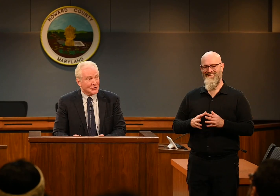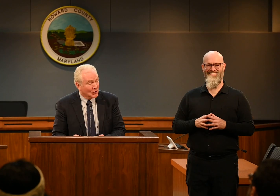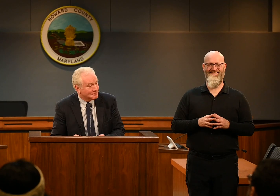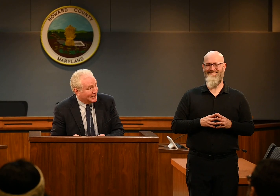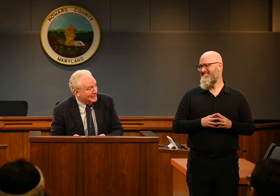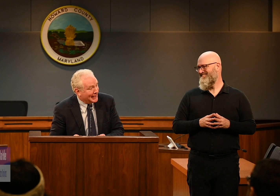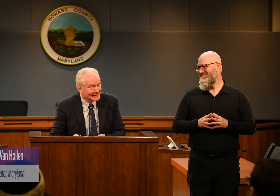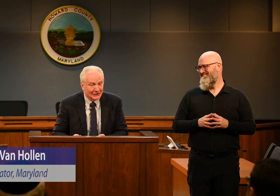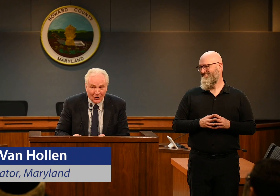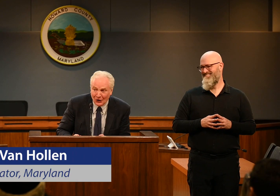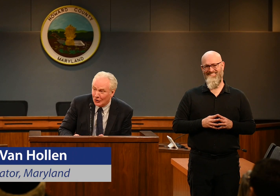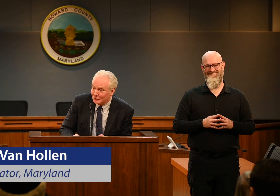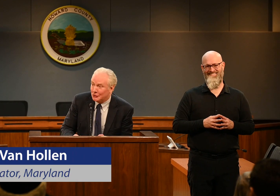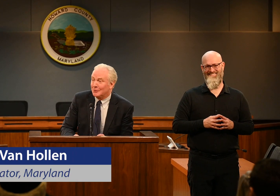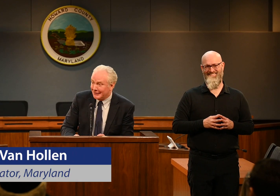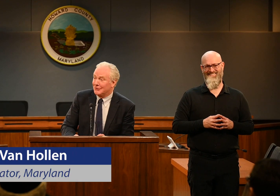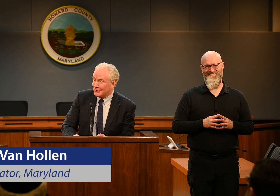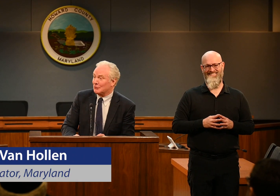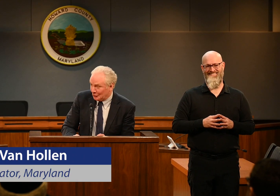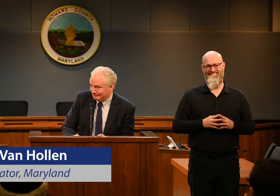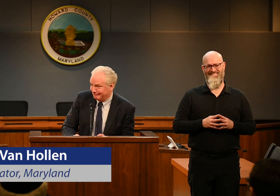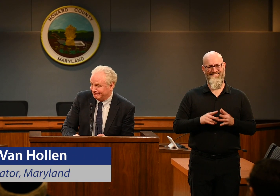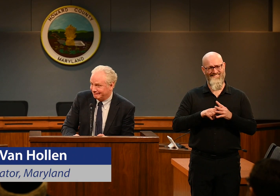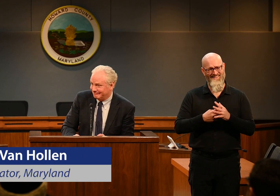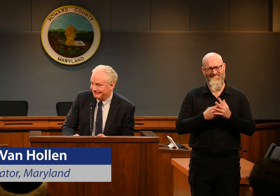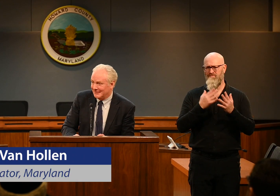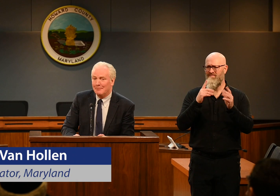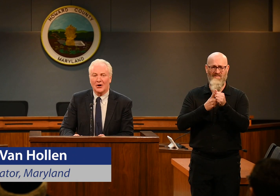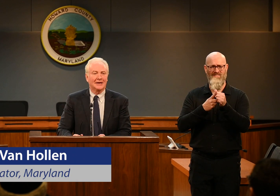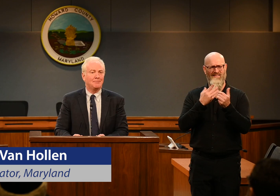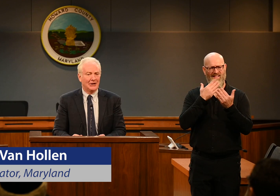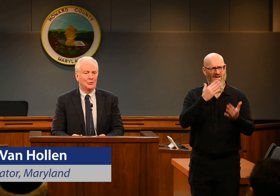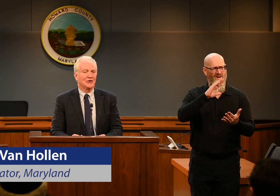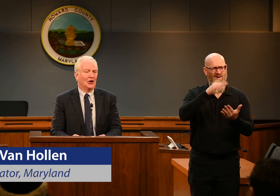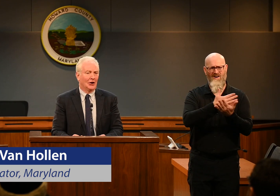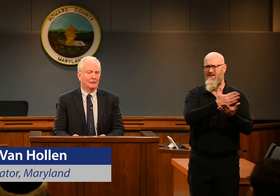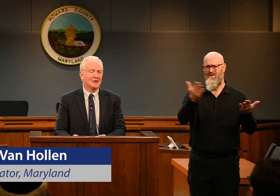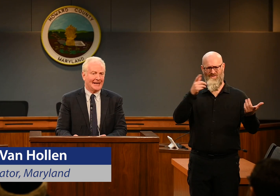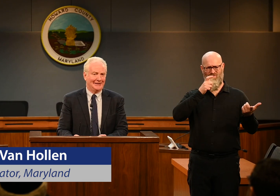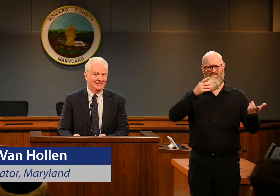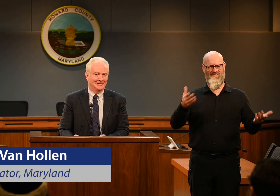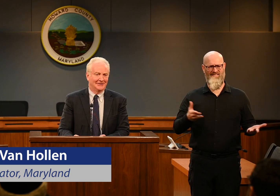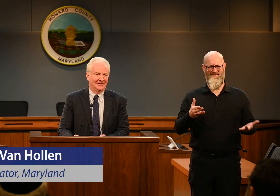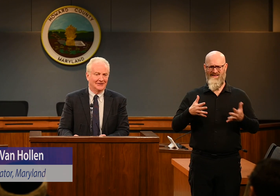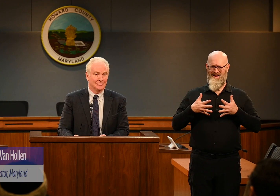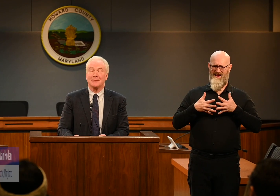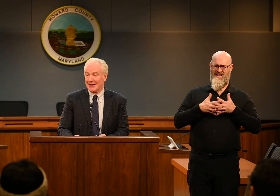I want to start by thanking all of you in this room, American patriots all, for